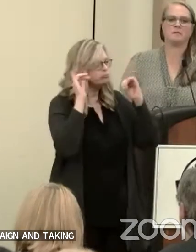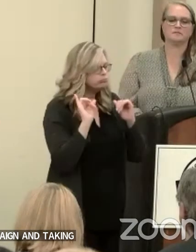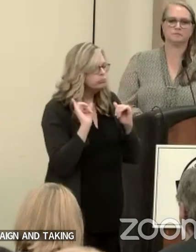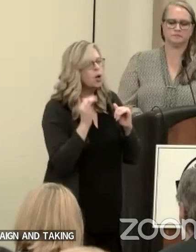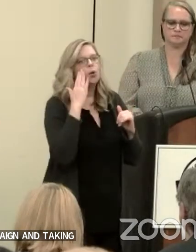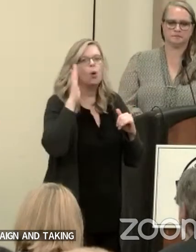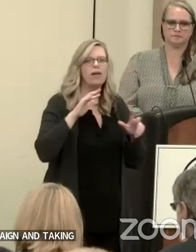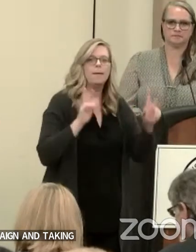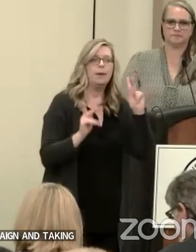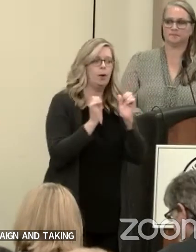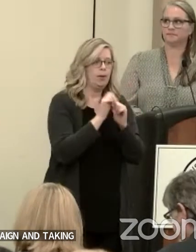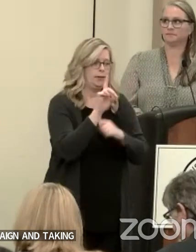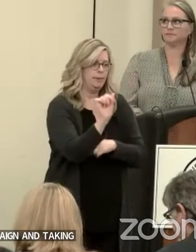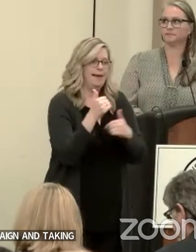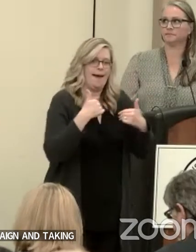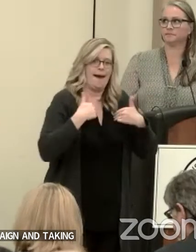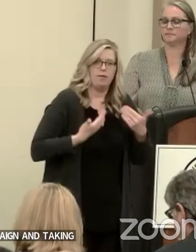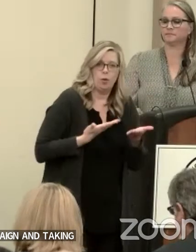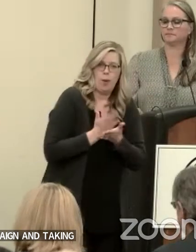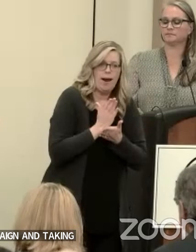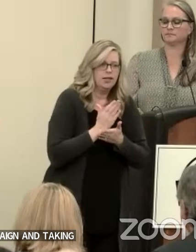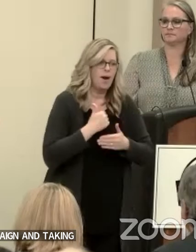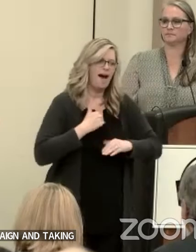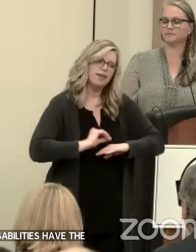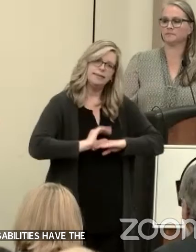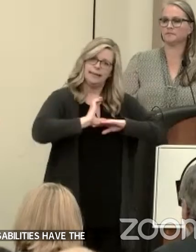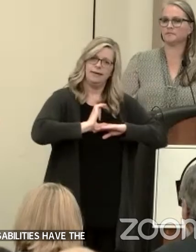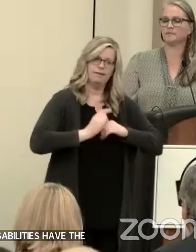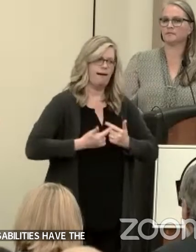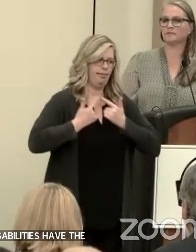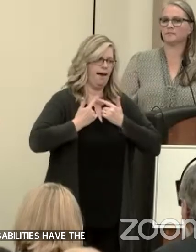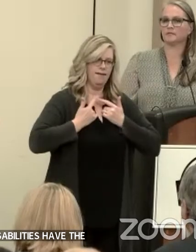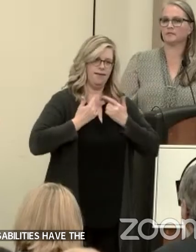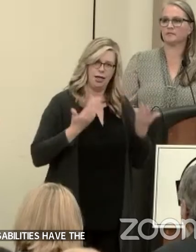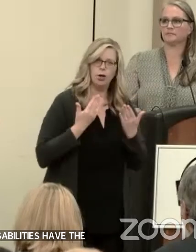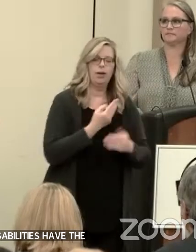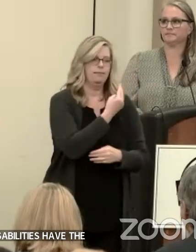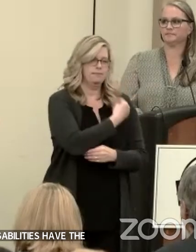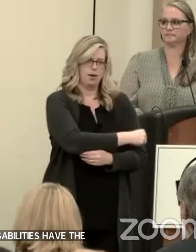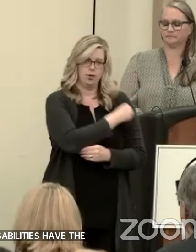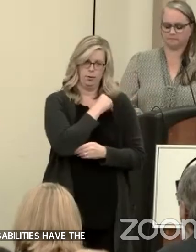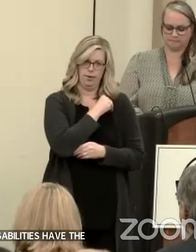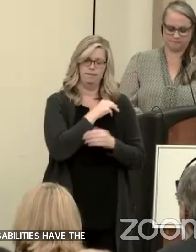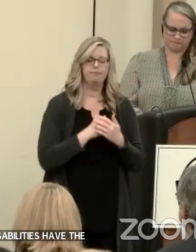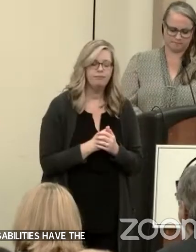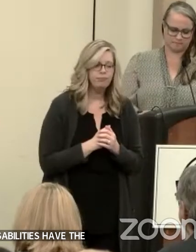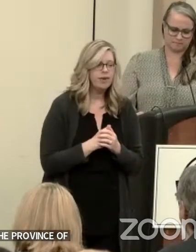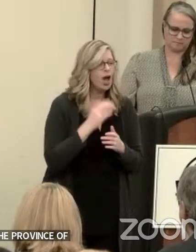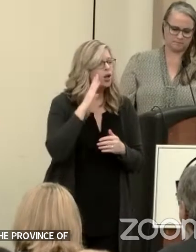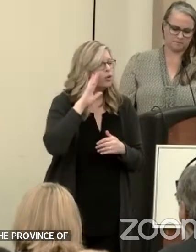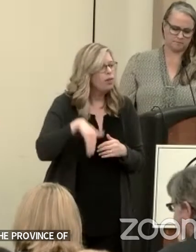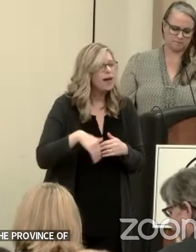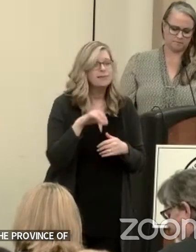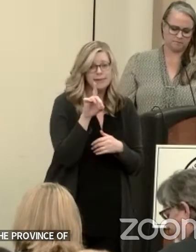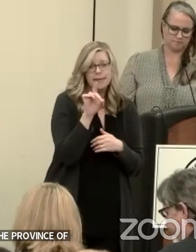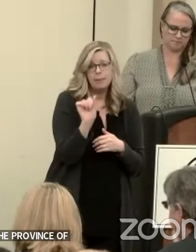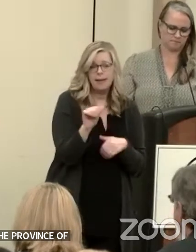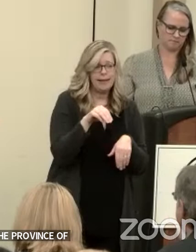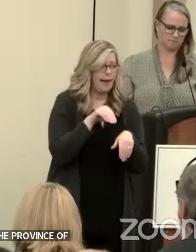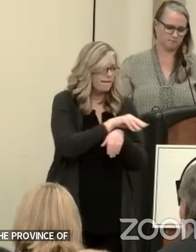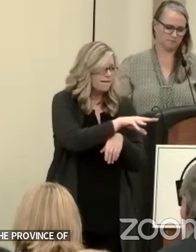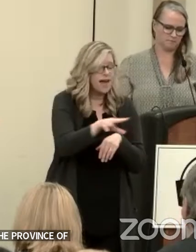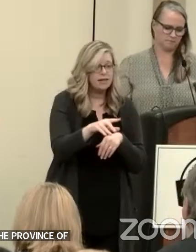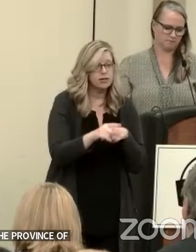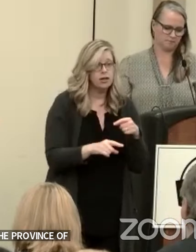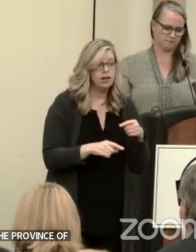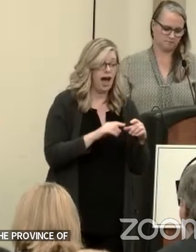with disabilities have the opportunity to live a dignified life in the province of Manitoba. We all know that disabilities affects at least